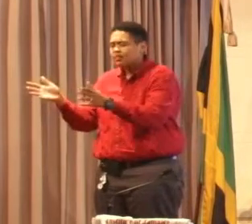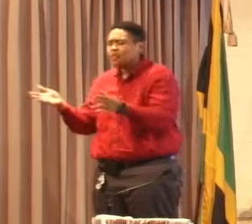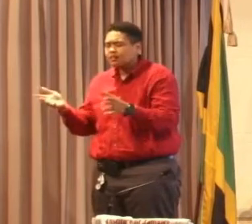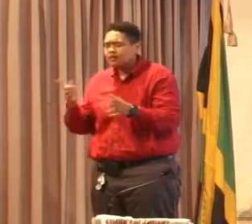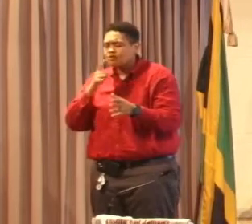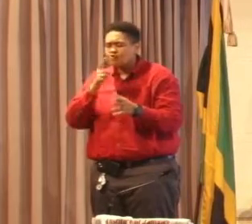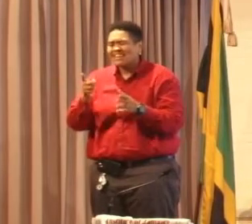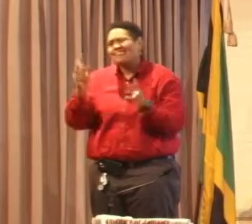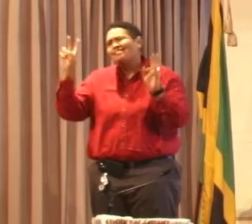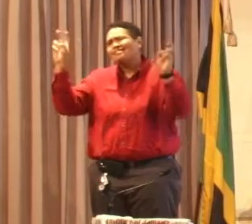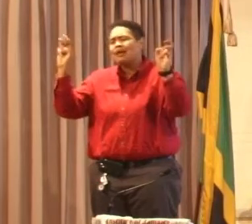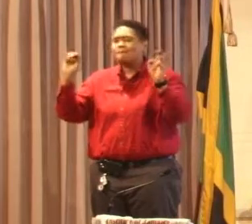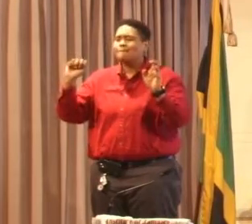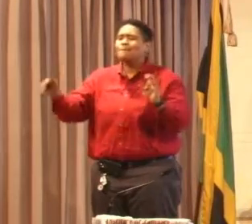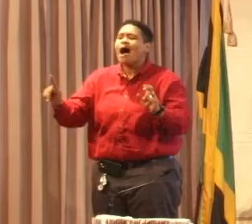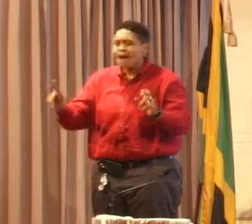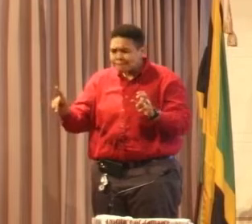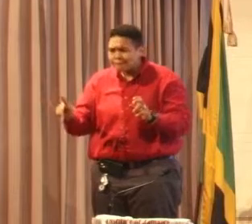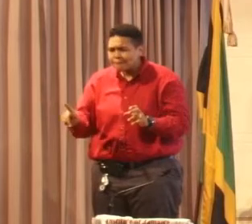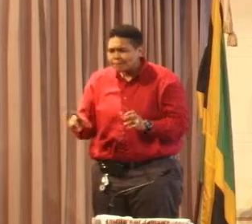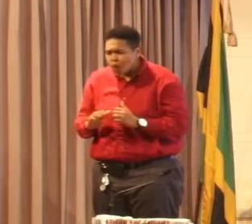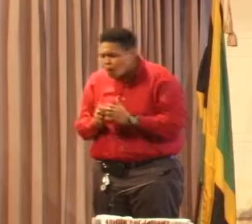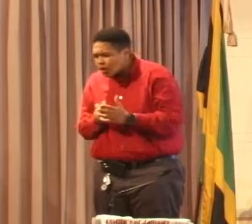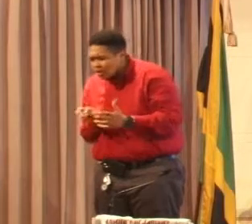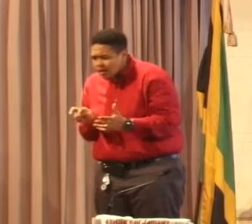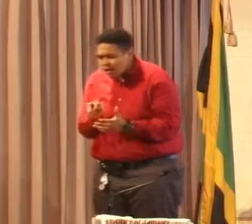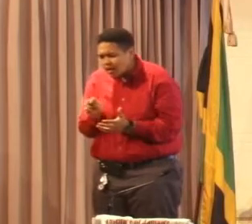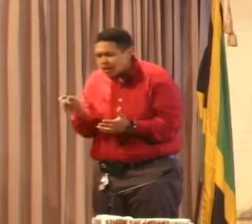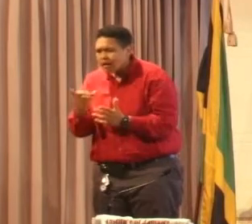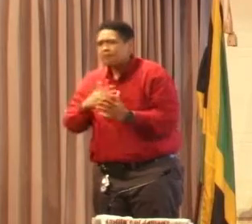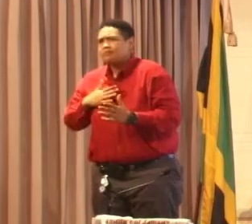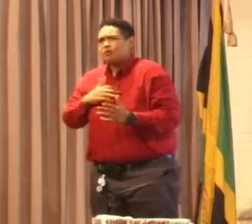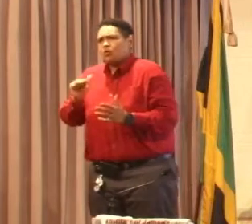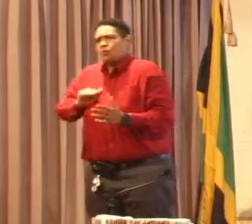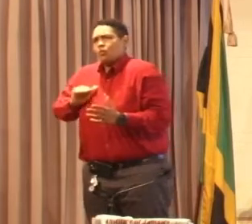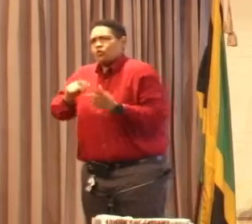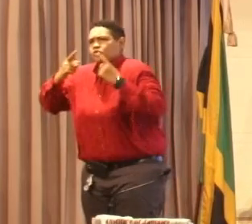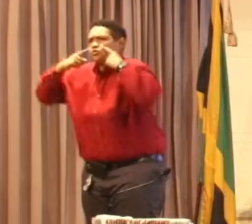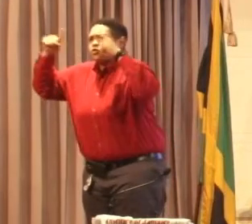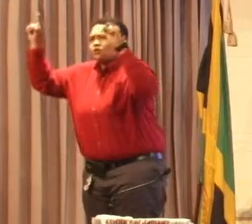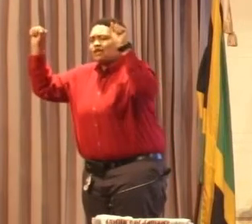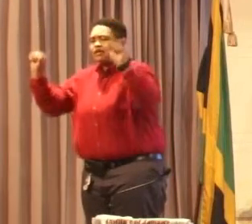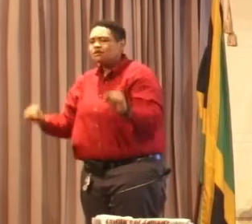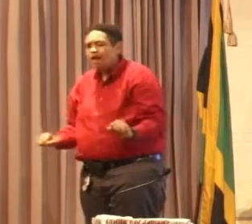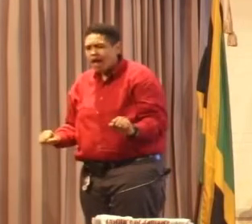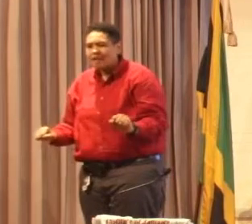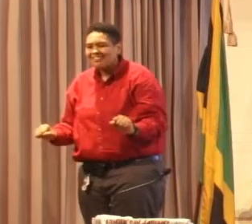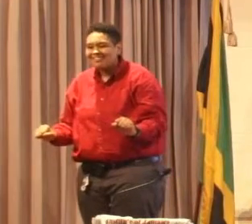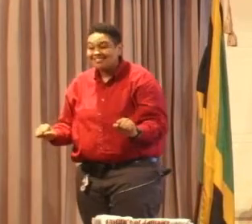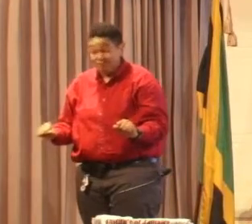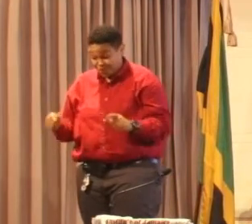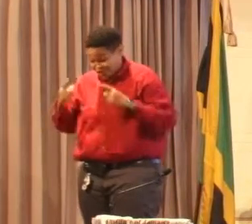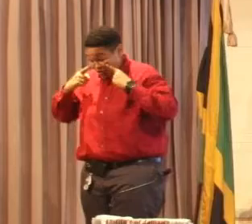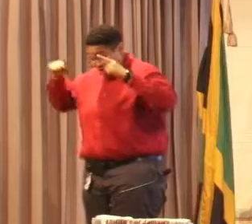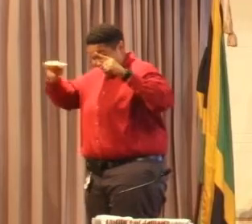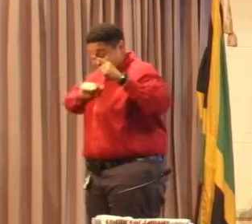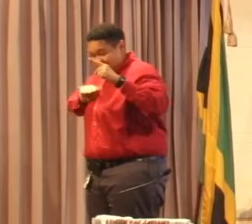a roadmap towards our individual success, which spells the success of our nation,